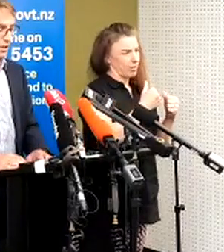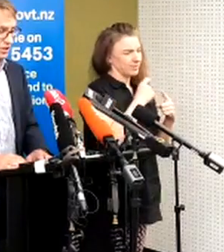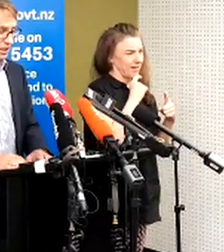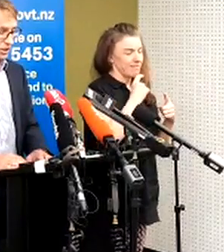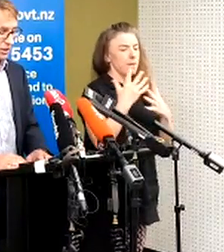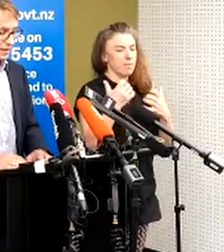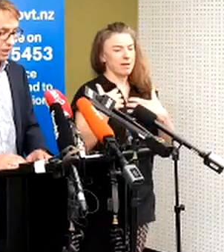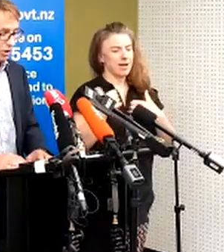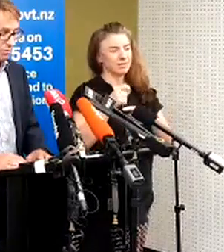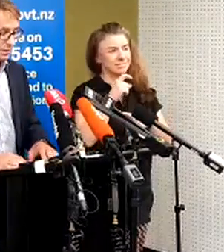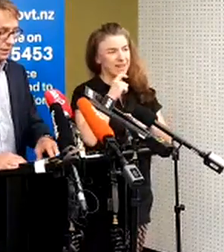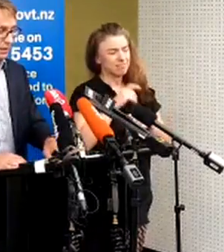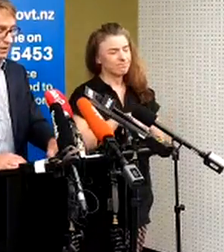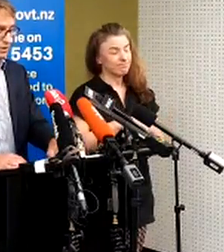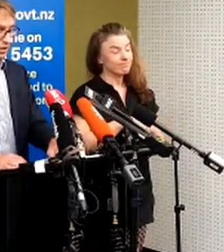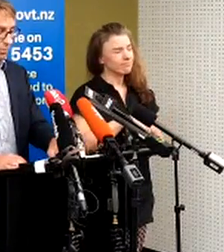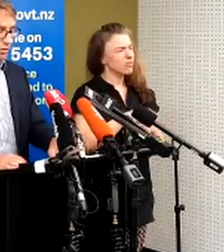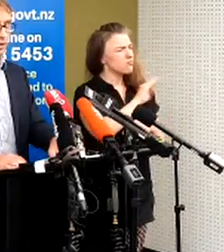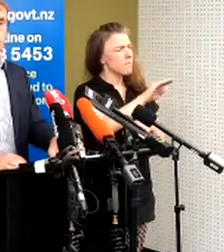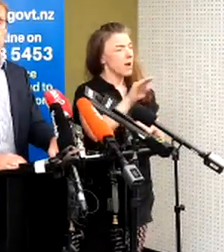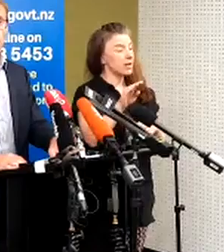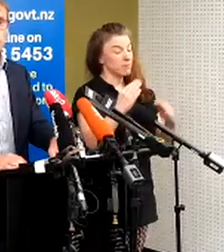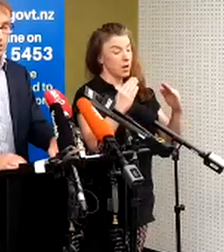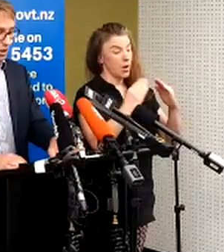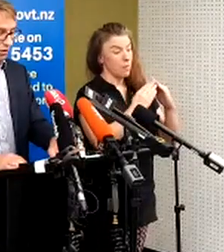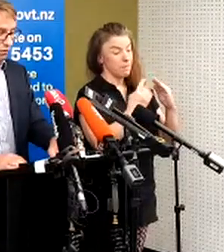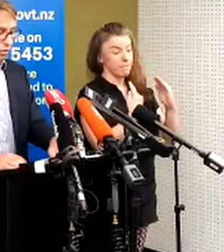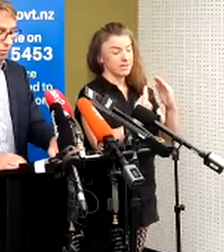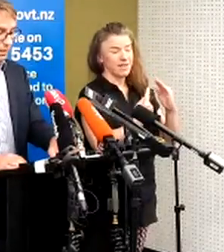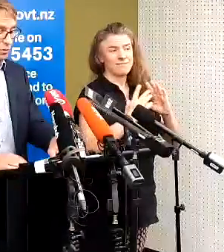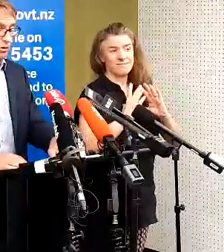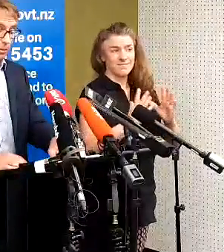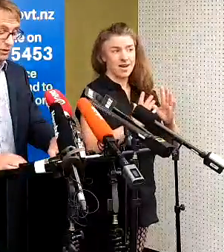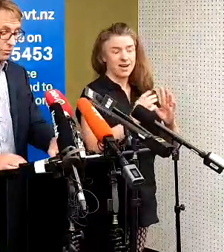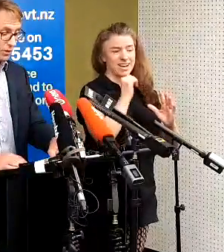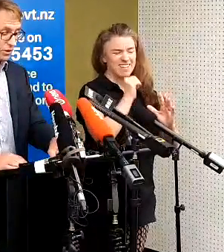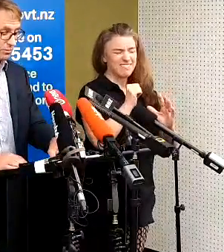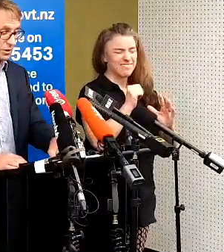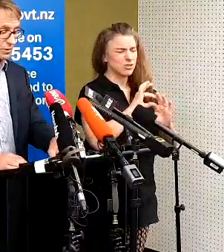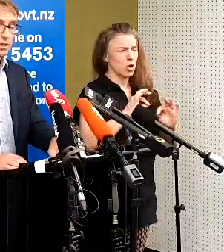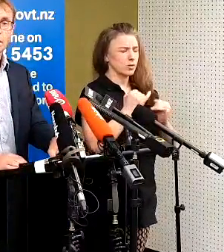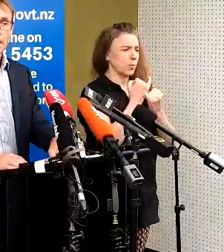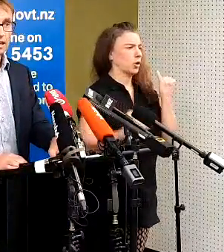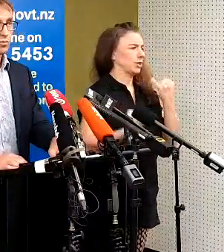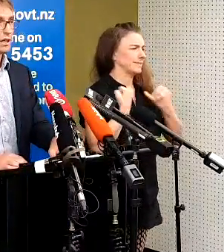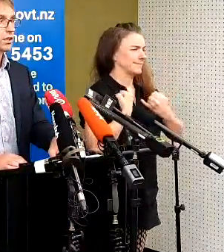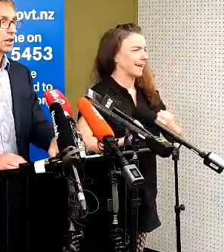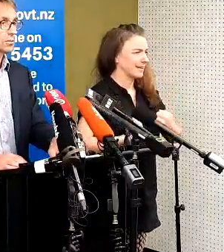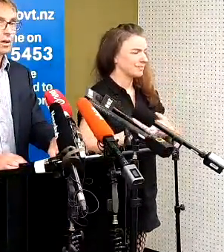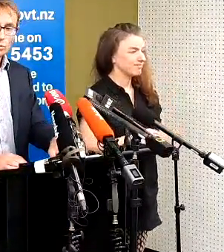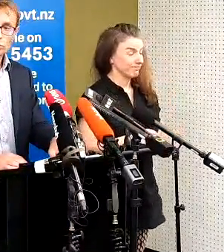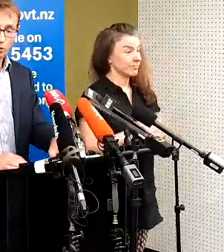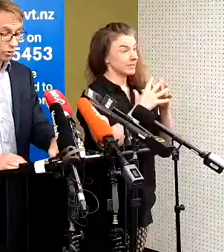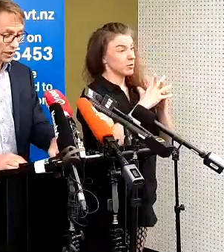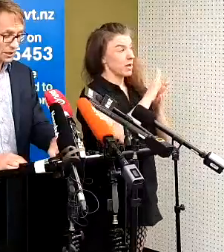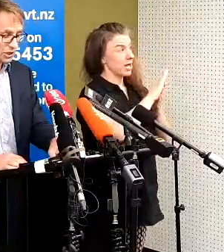on, self-isolation at home is an appropriate response for people with mild to moderate symptoms as